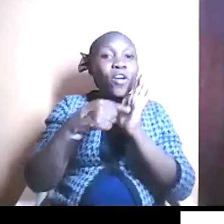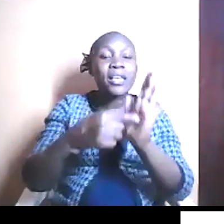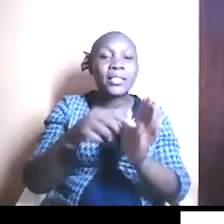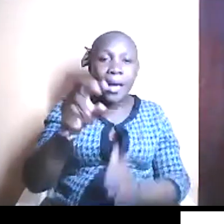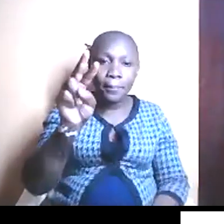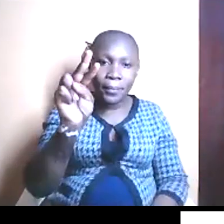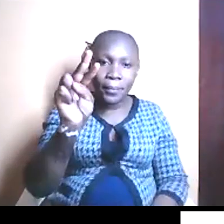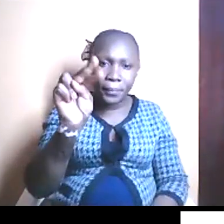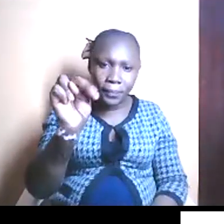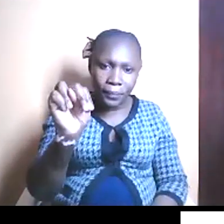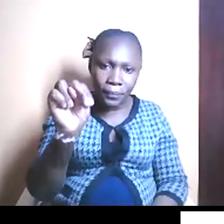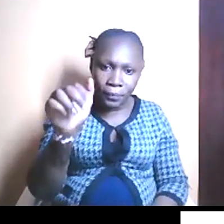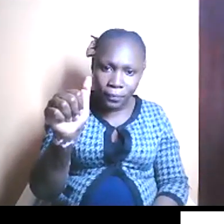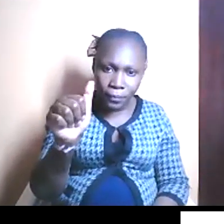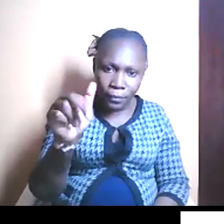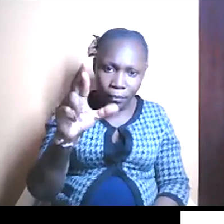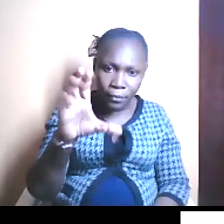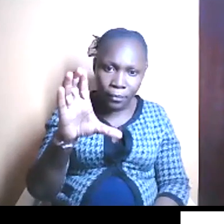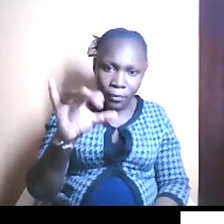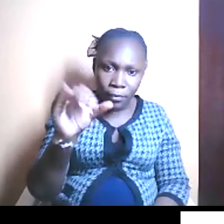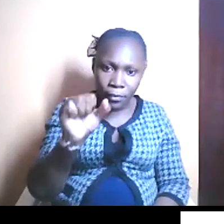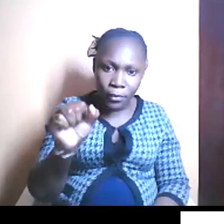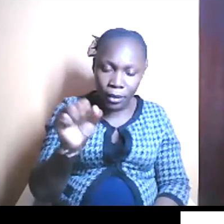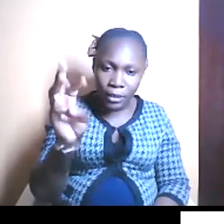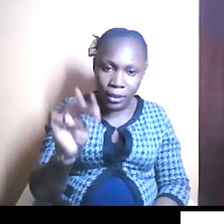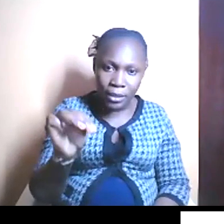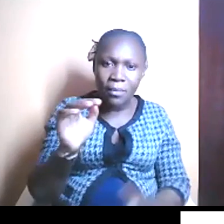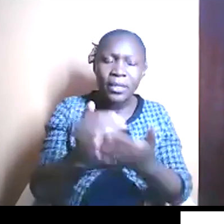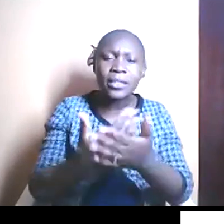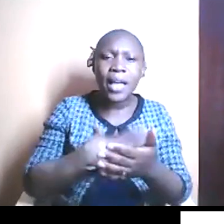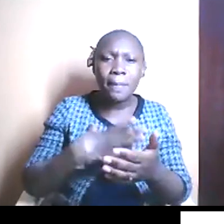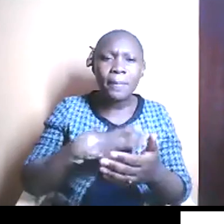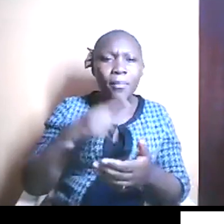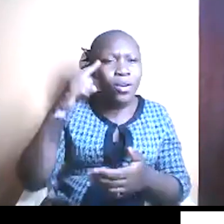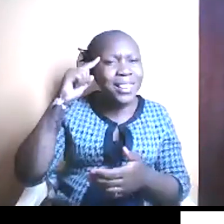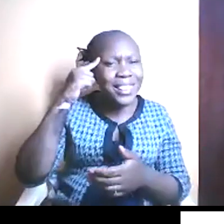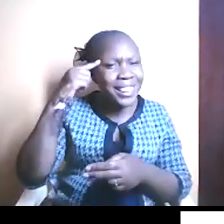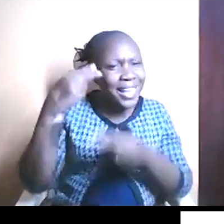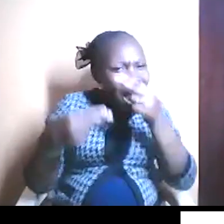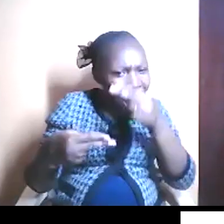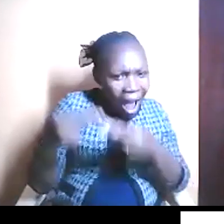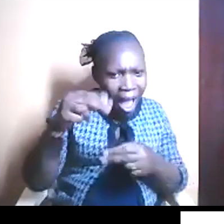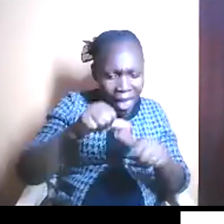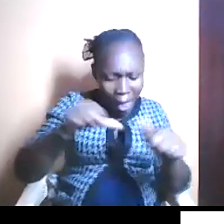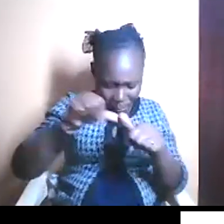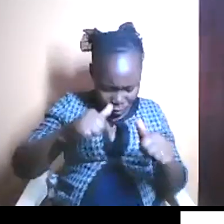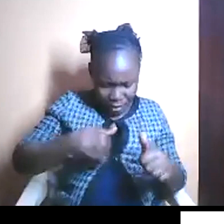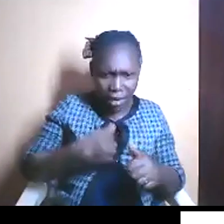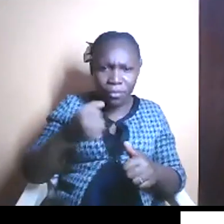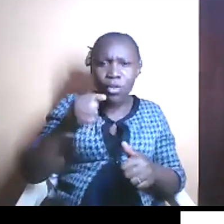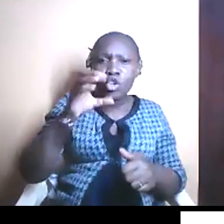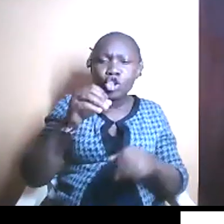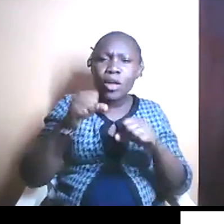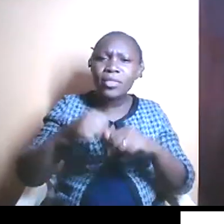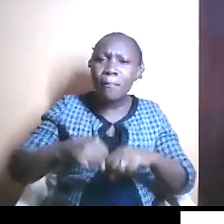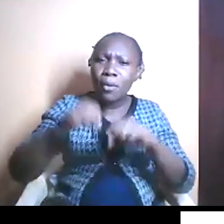so highly of themselves and everybody else must massage their ego, all right? And so they give you